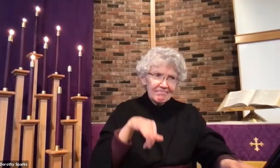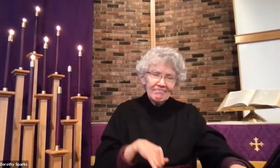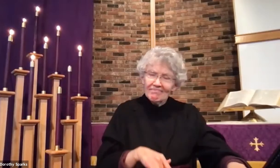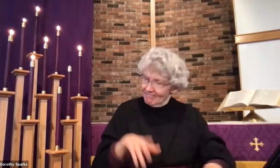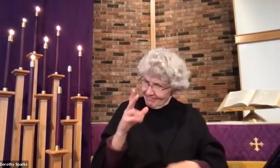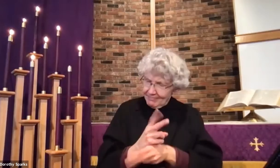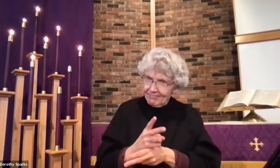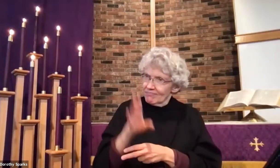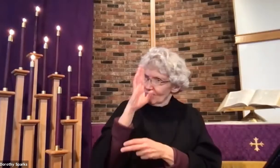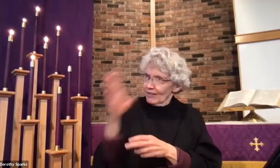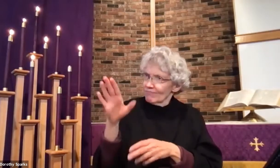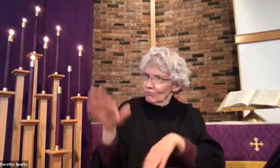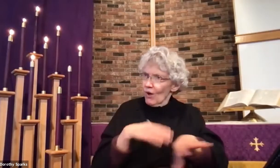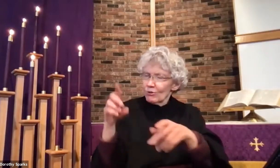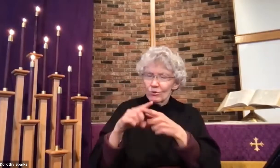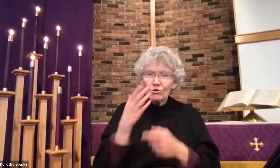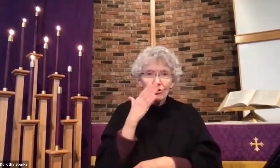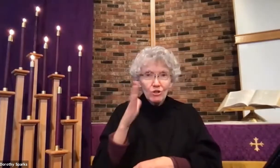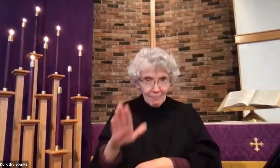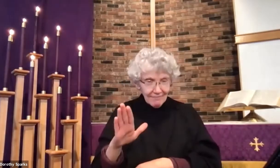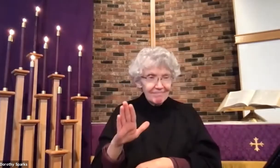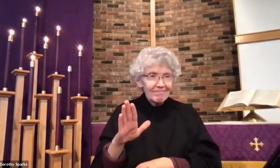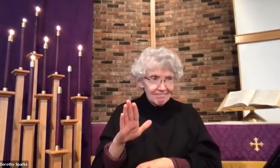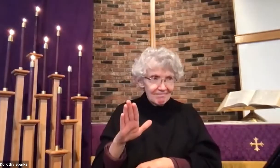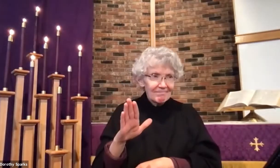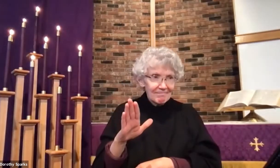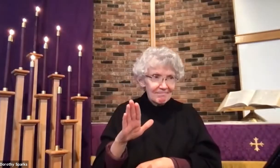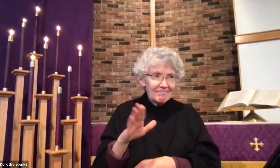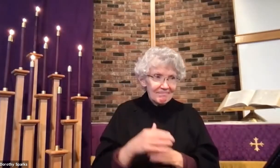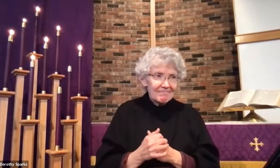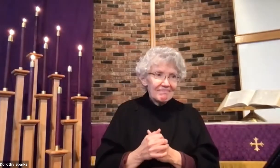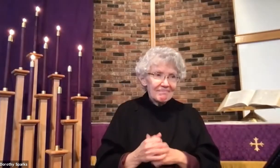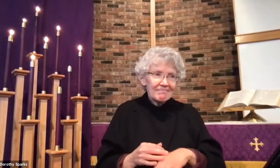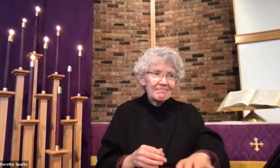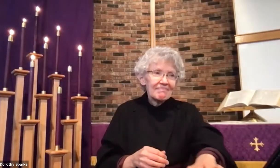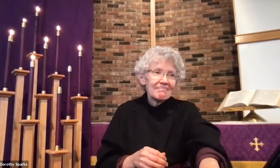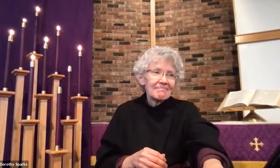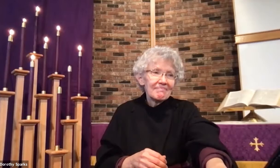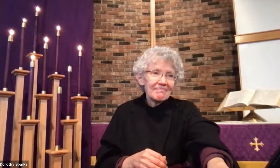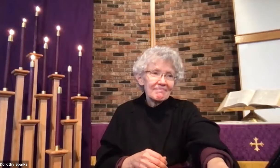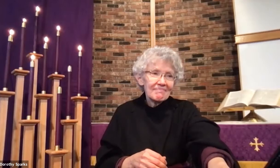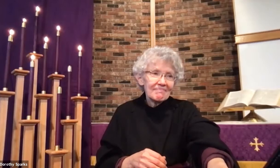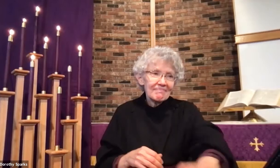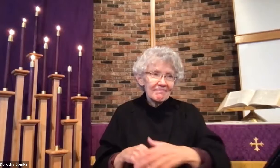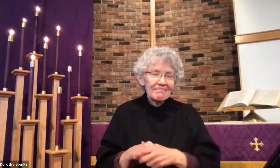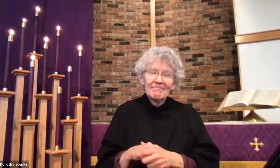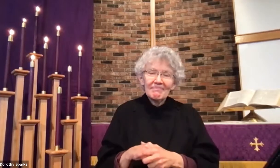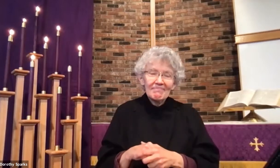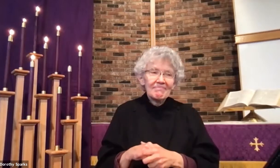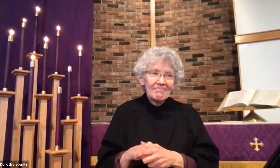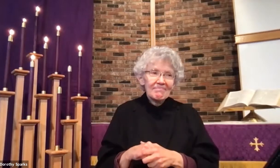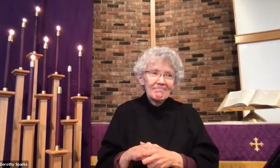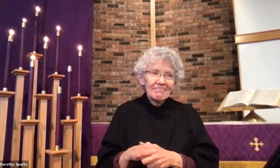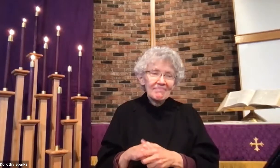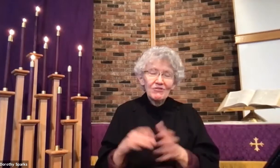type of warning, that they would leave and hide to save their life. However, Jesus continued on